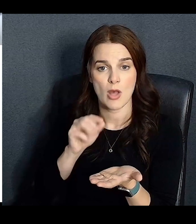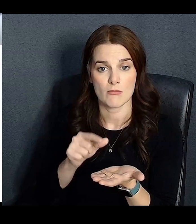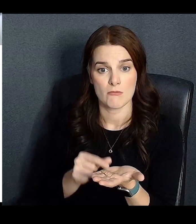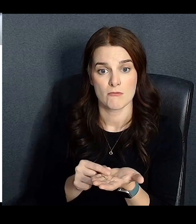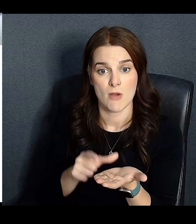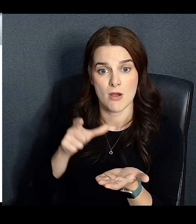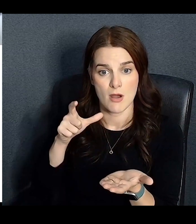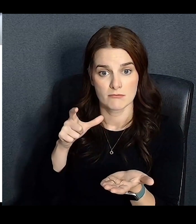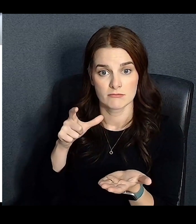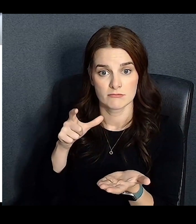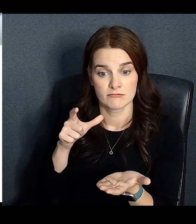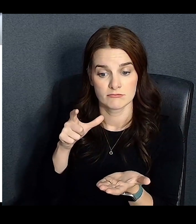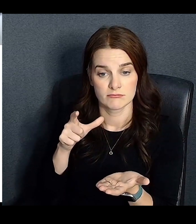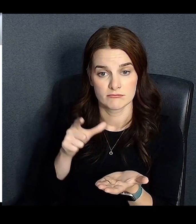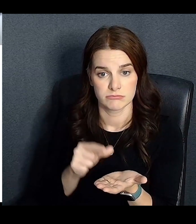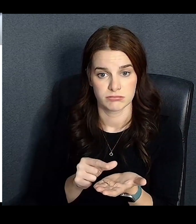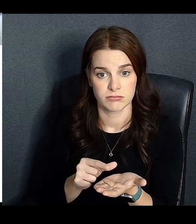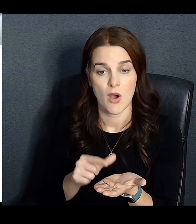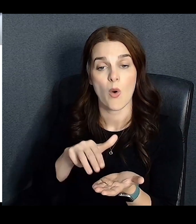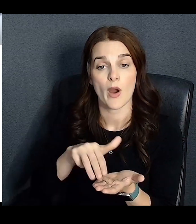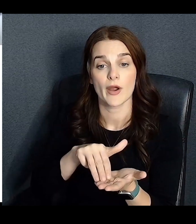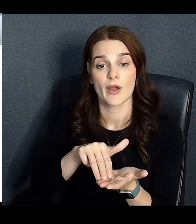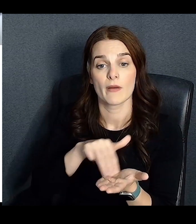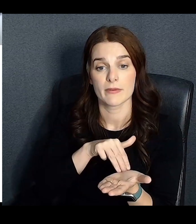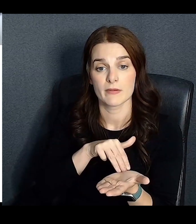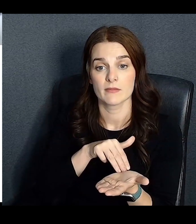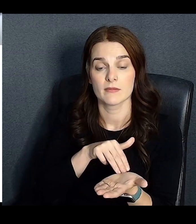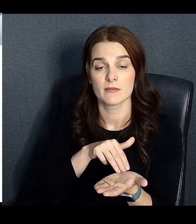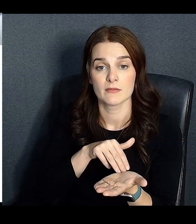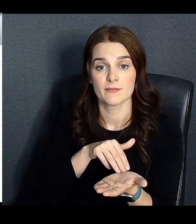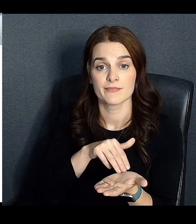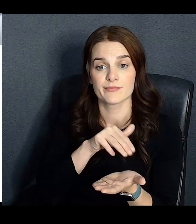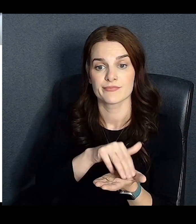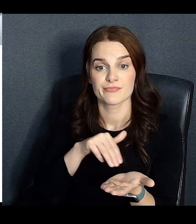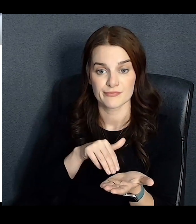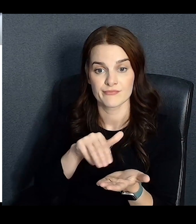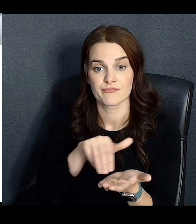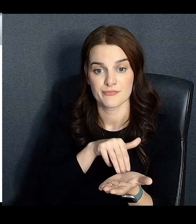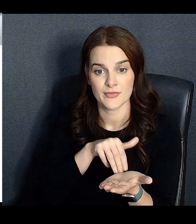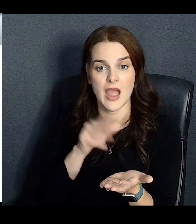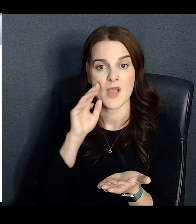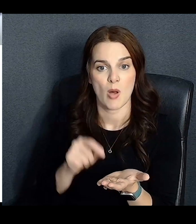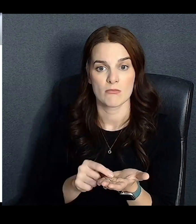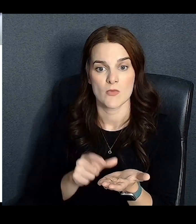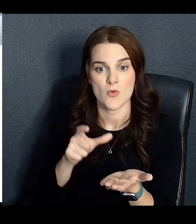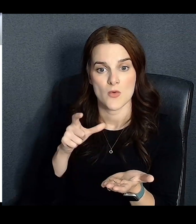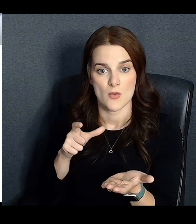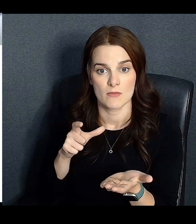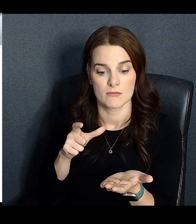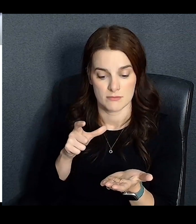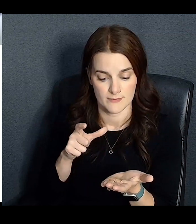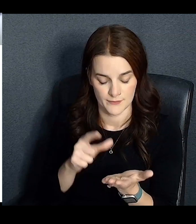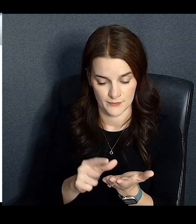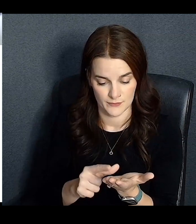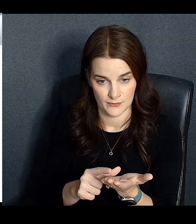screen. Or you could drag your 3 fingers down. And move it across the screen, and that also kind of triggers your phone to enable